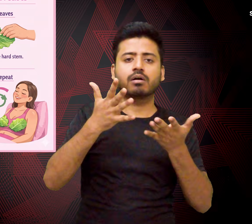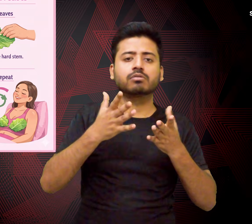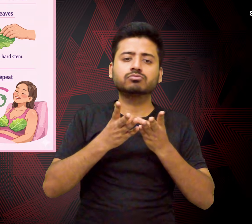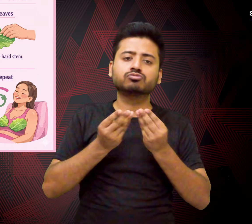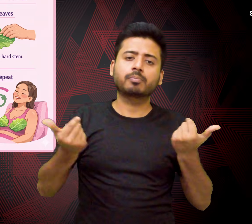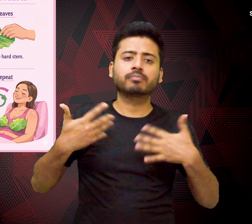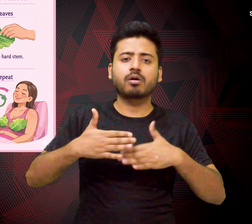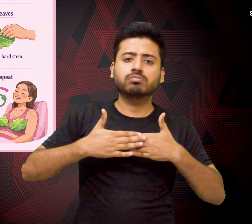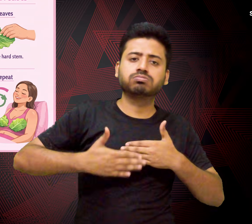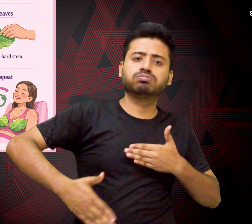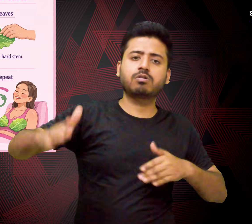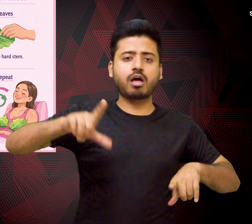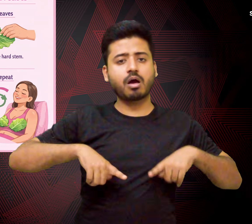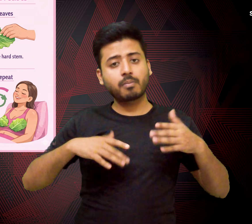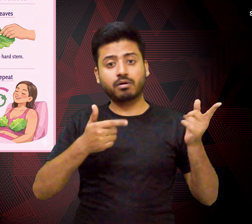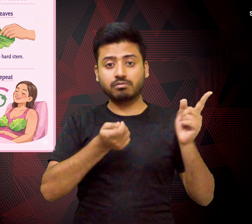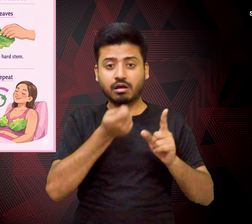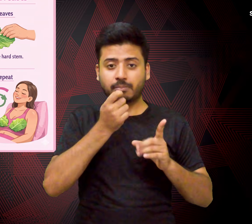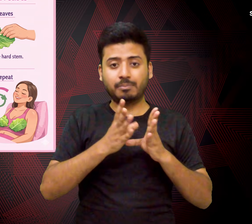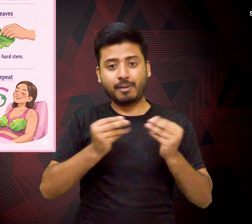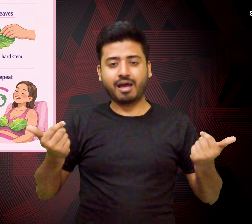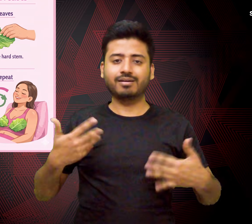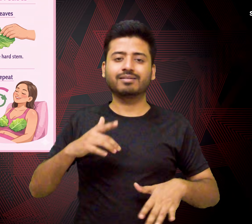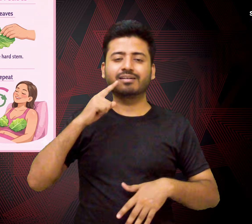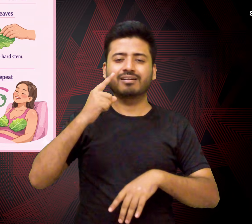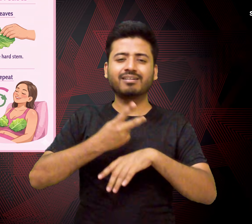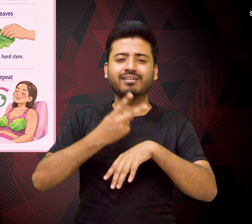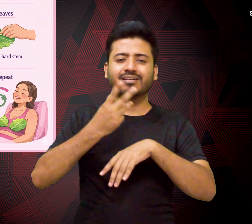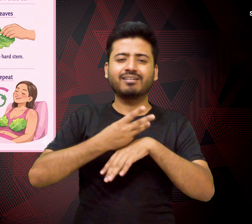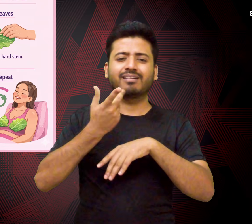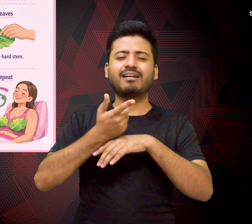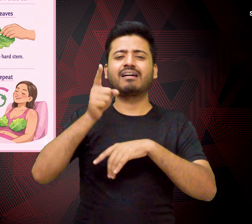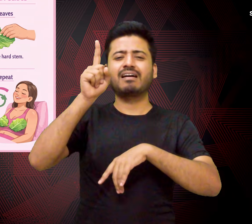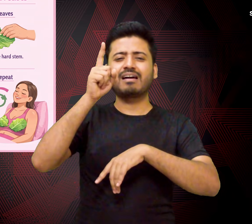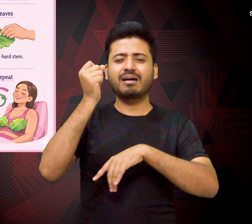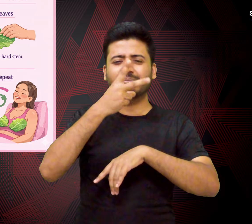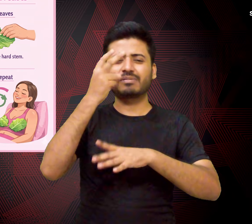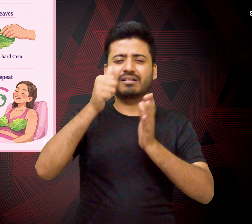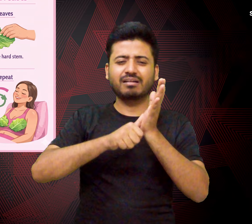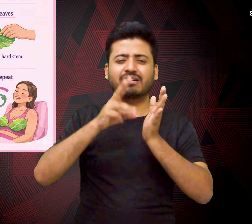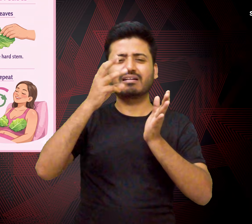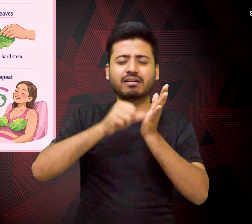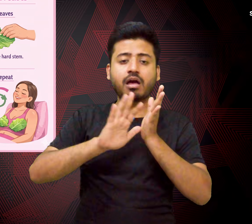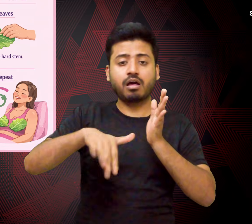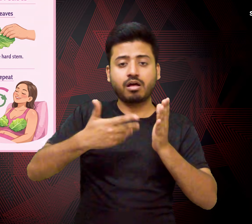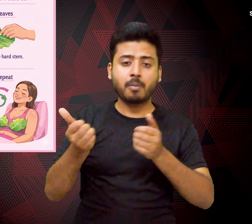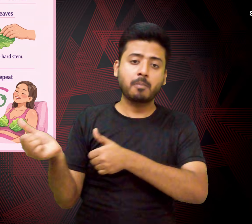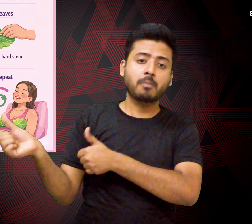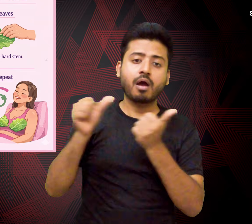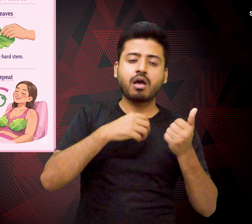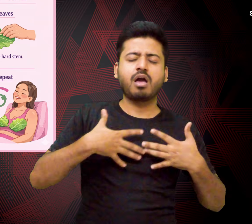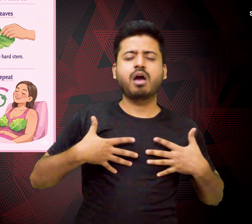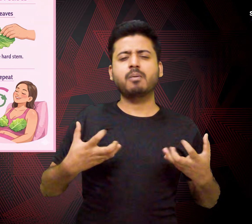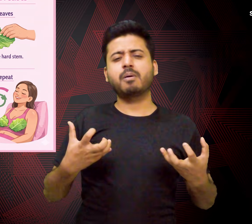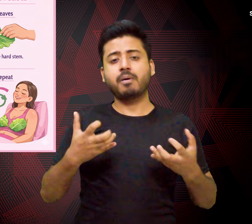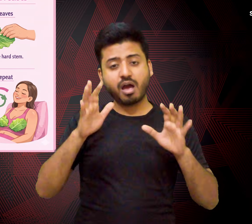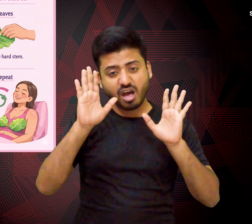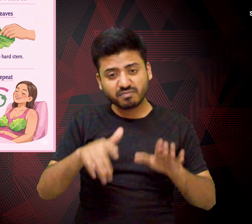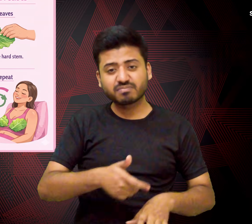become warm or wilt. Repeat. Apply 2 to 3 times a day as needed. Important considerations: reduces milk